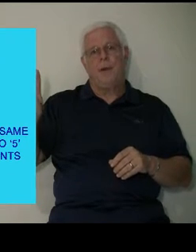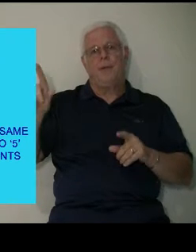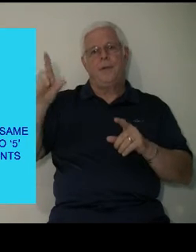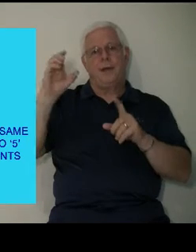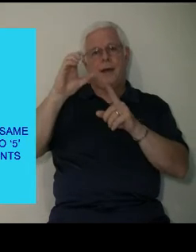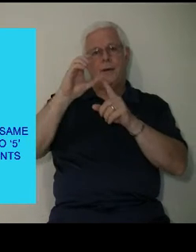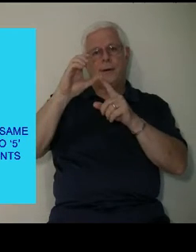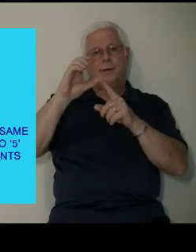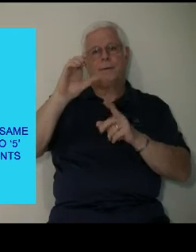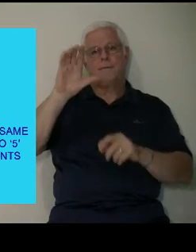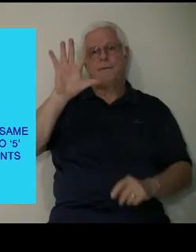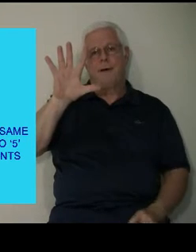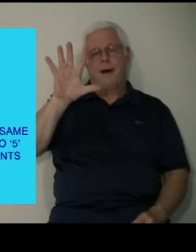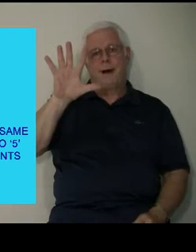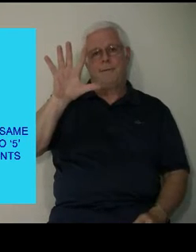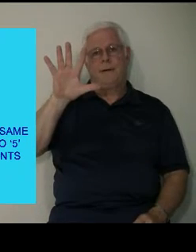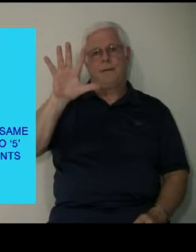the character for 5.